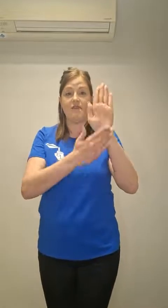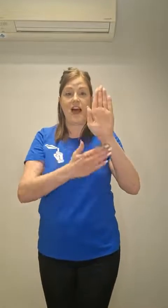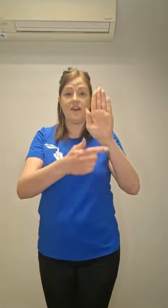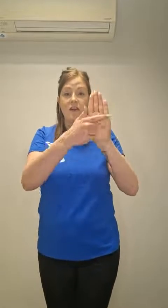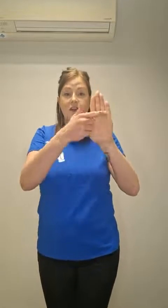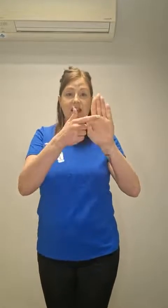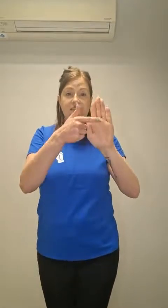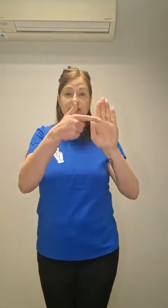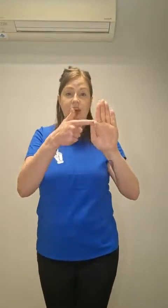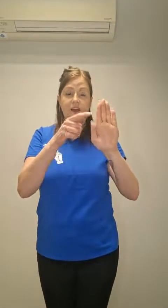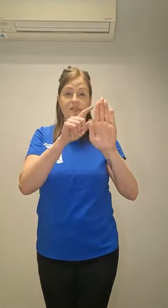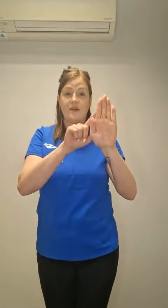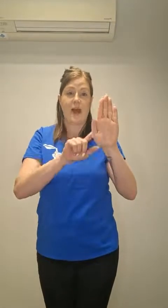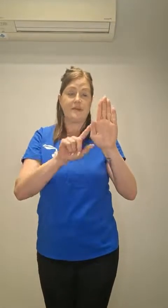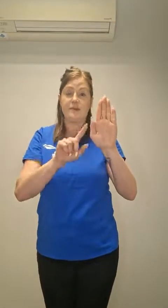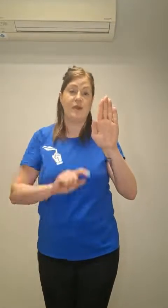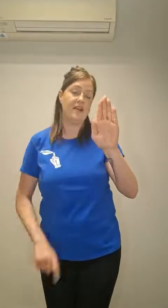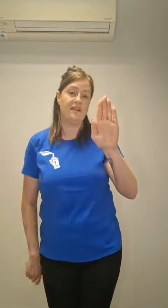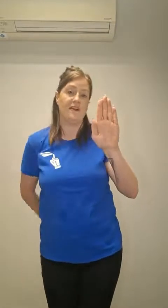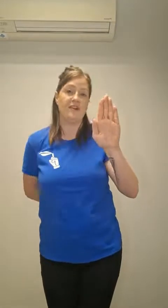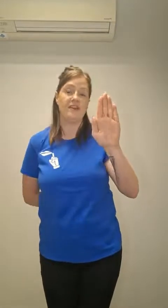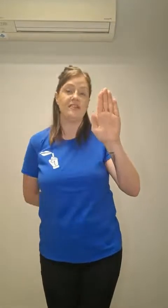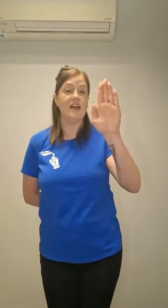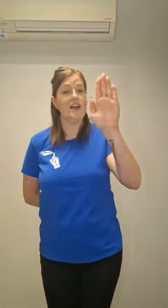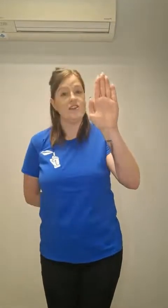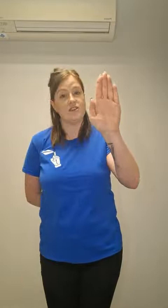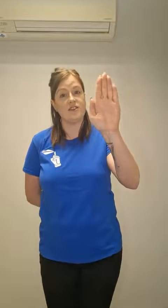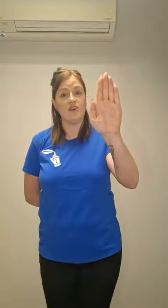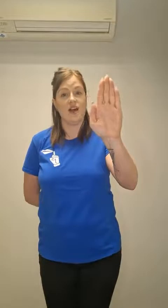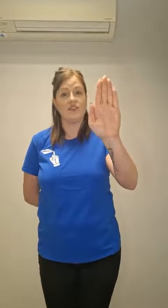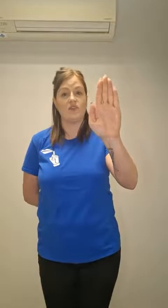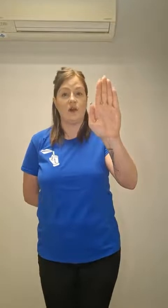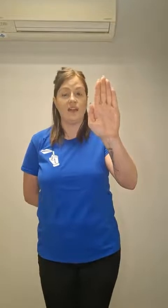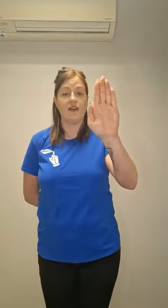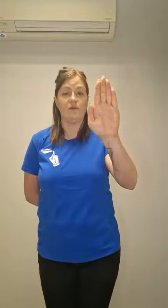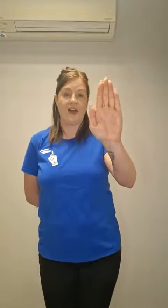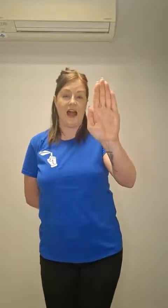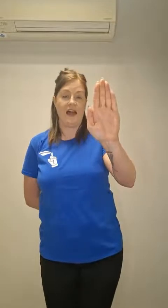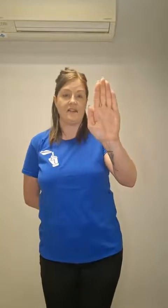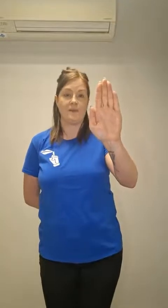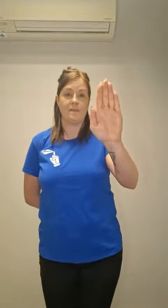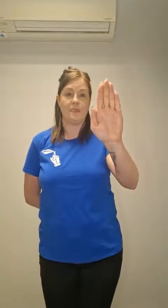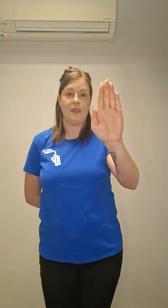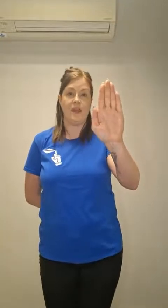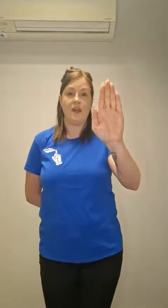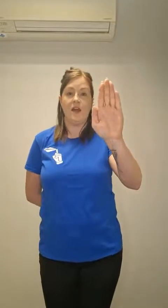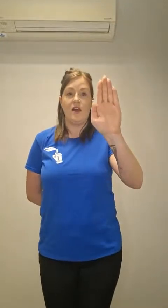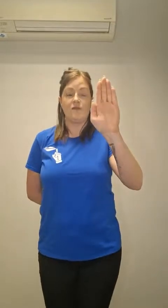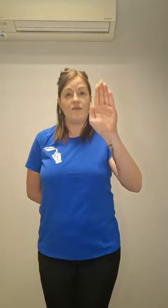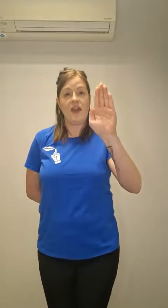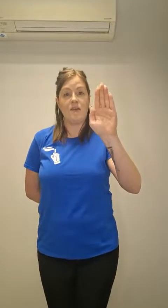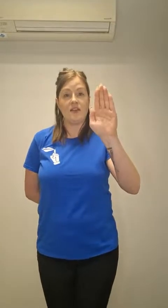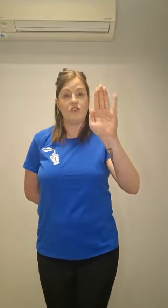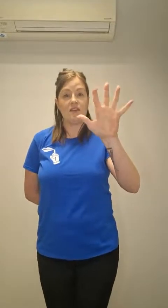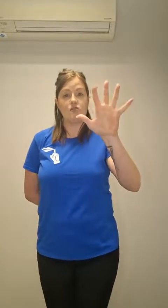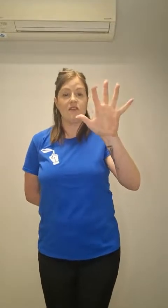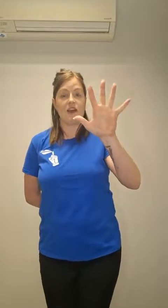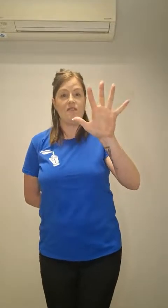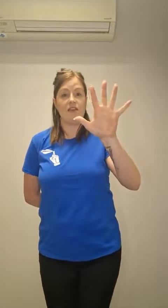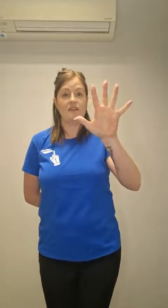no kinks, no curves, no gaps between any of our fingers, just a nice solid flat hand. From there we can stretch all of our fingers and our